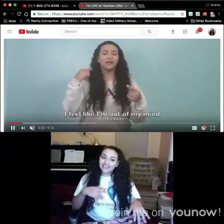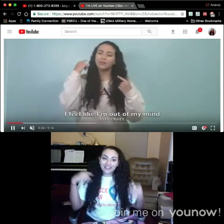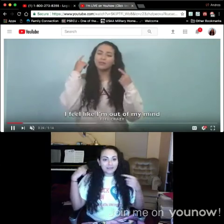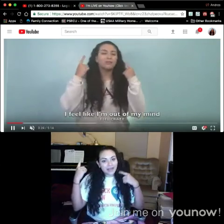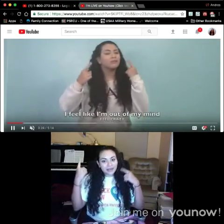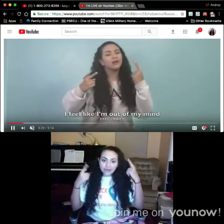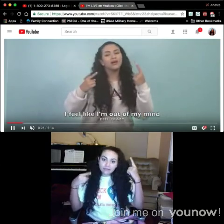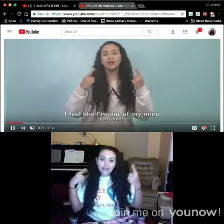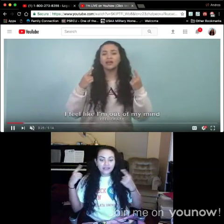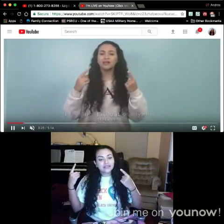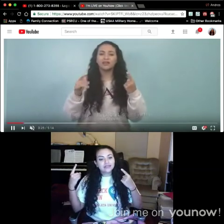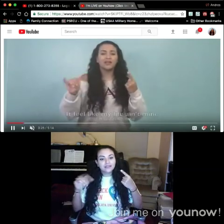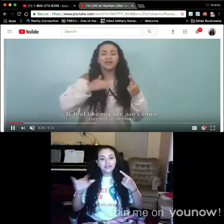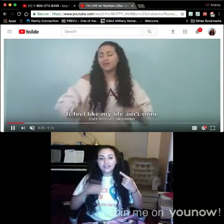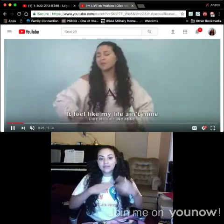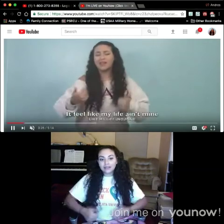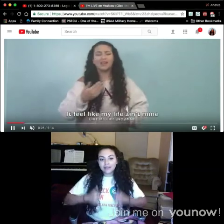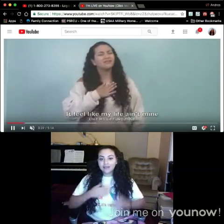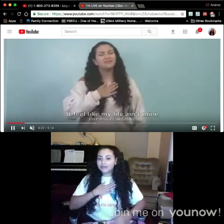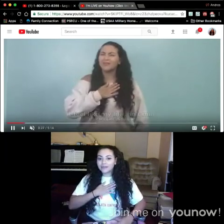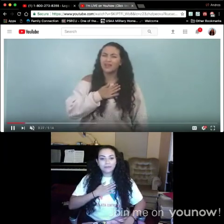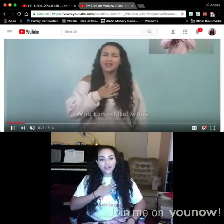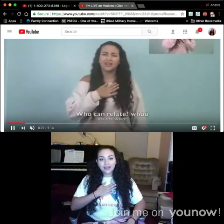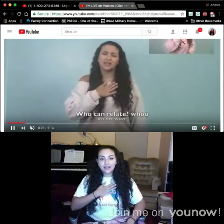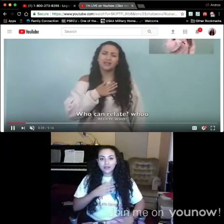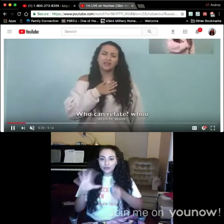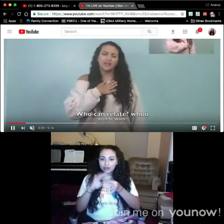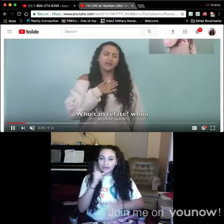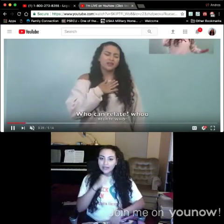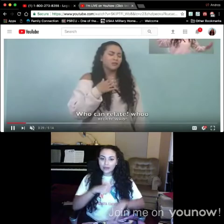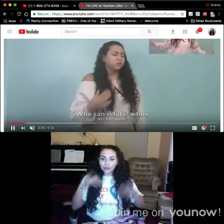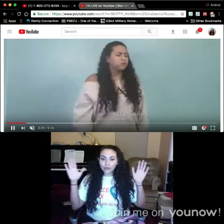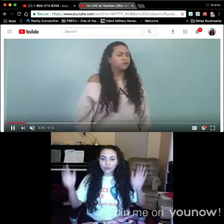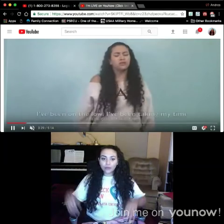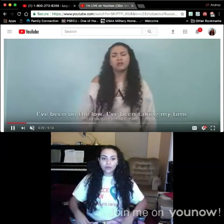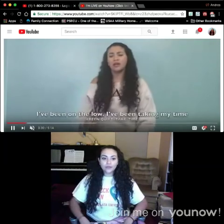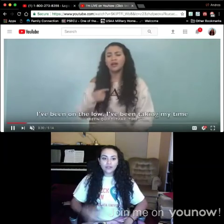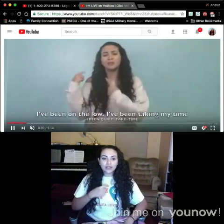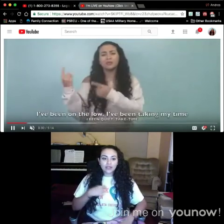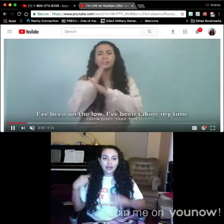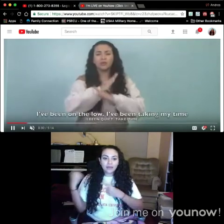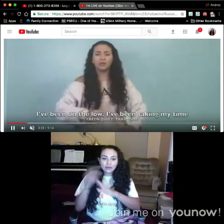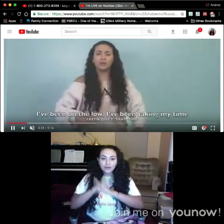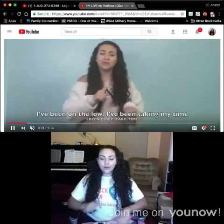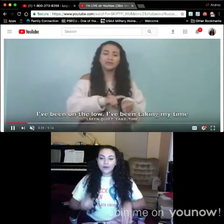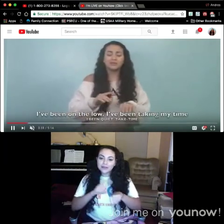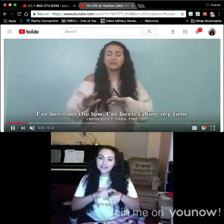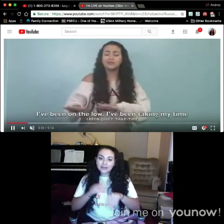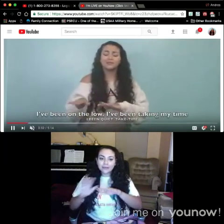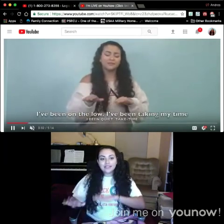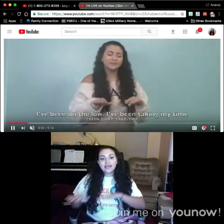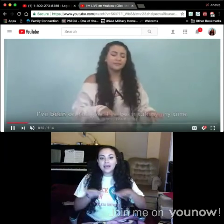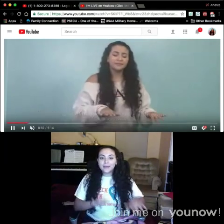I feel like I'm out of my mind. It feel like my life ain't mine. Who can relate? Ooh. I've been on the low, I've been